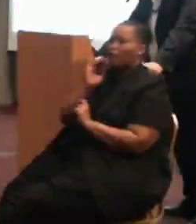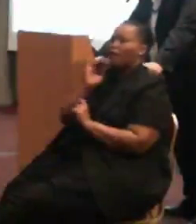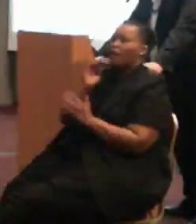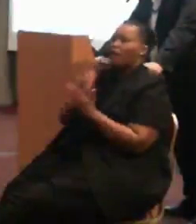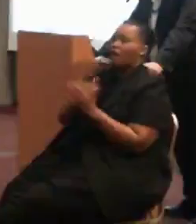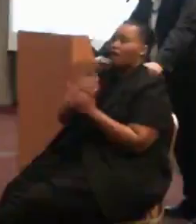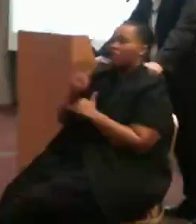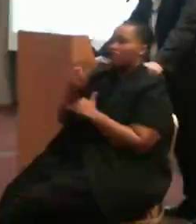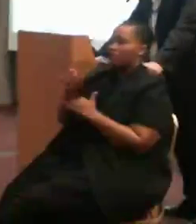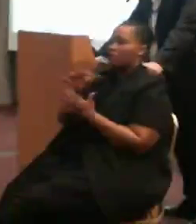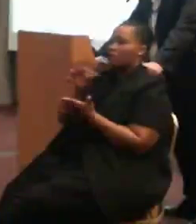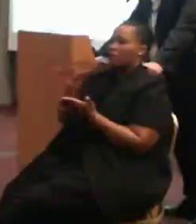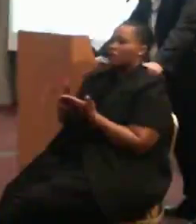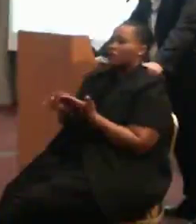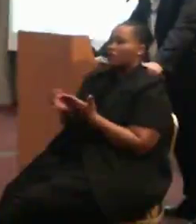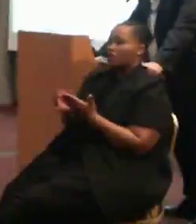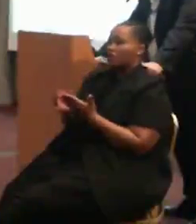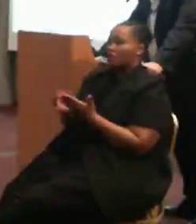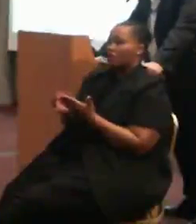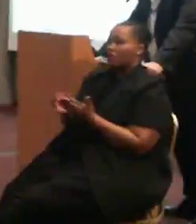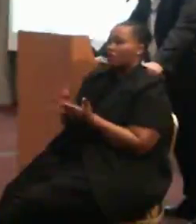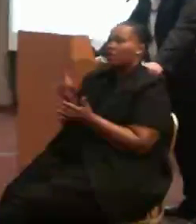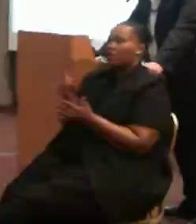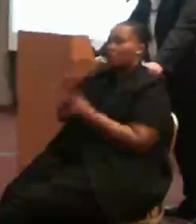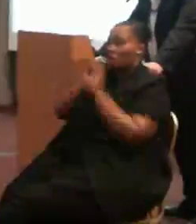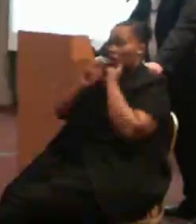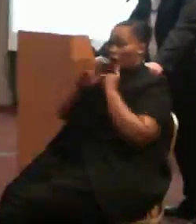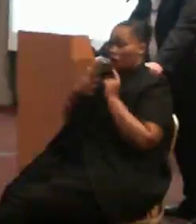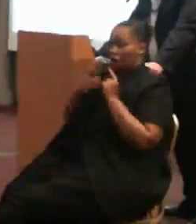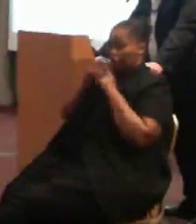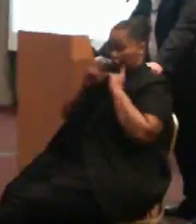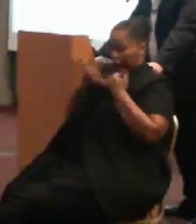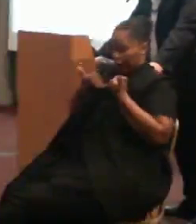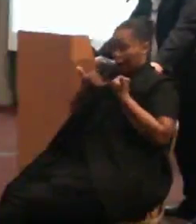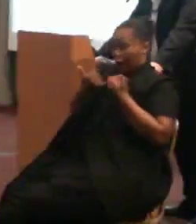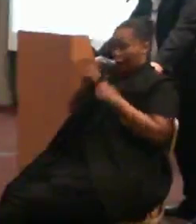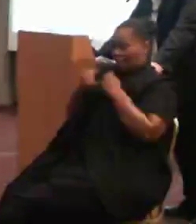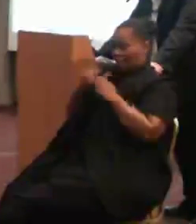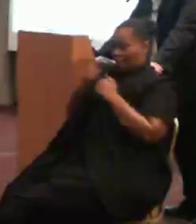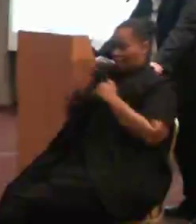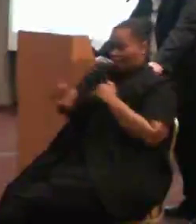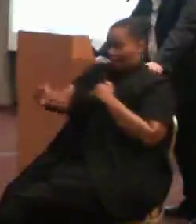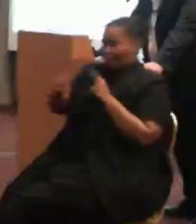application. So if you want to cry, you need to cry now, not in 3 years' time.